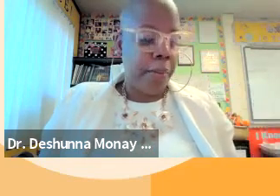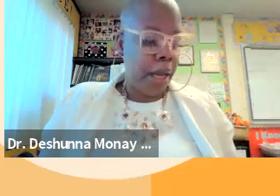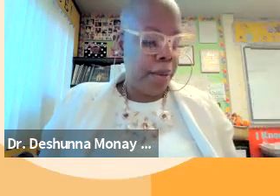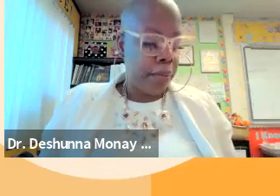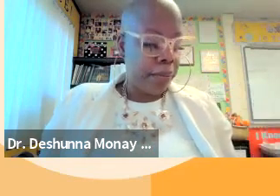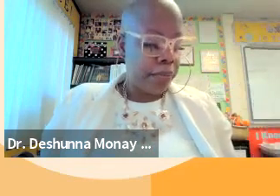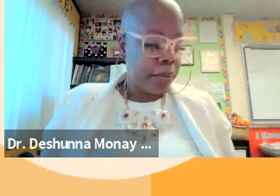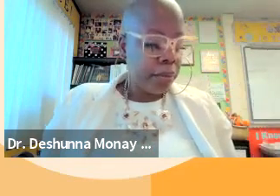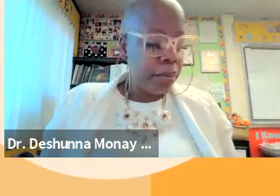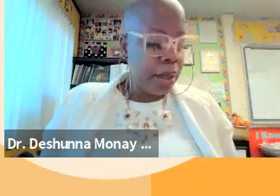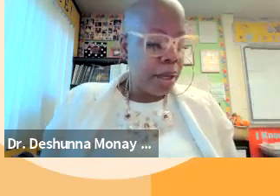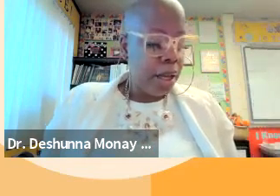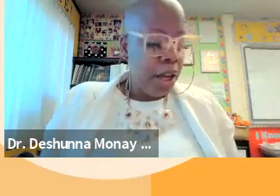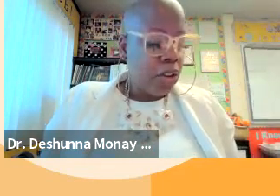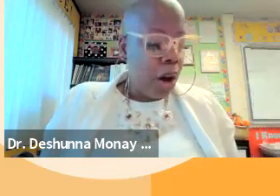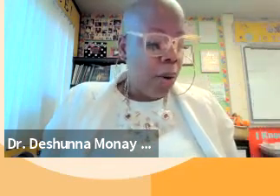up for me.